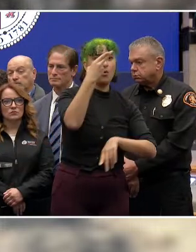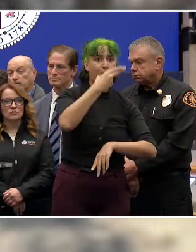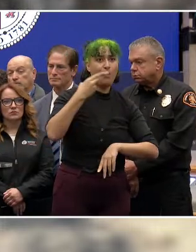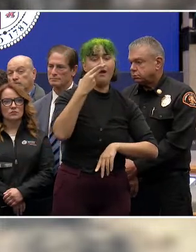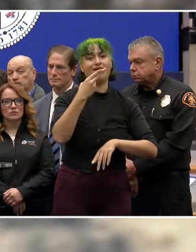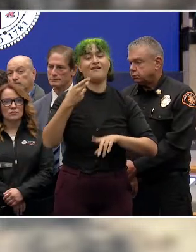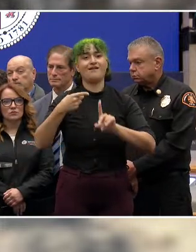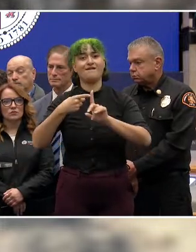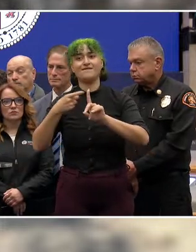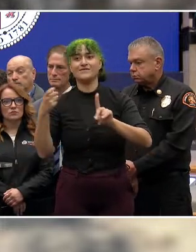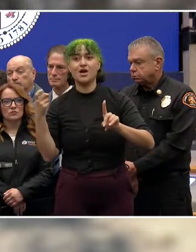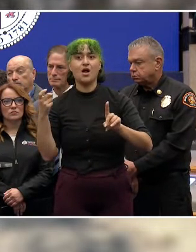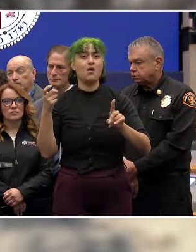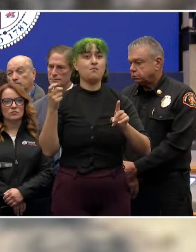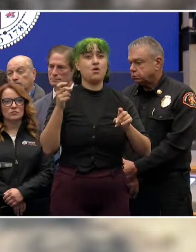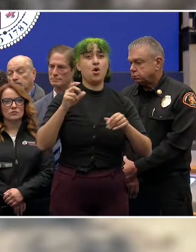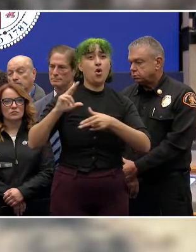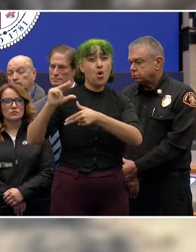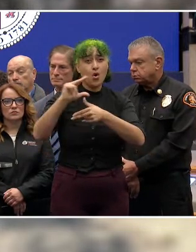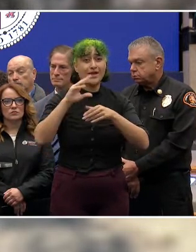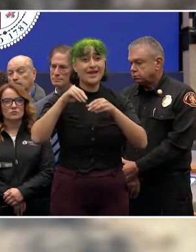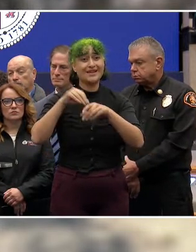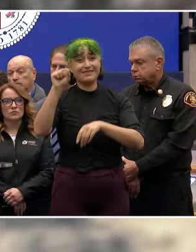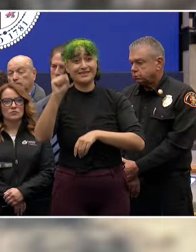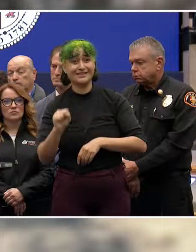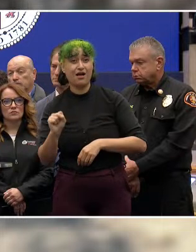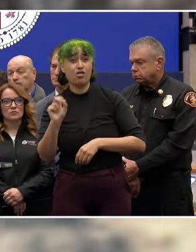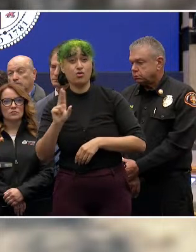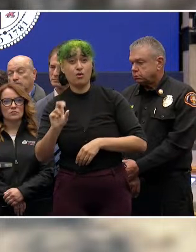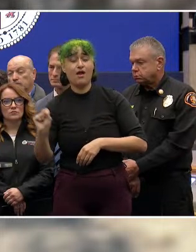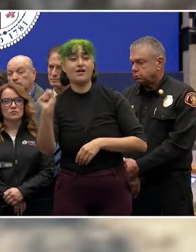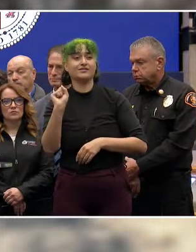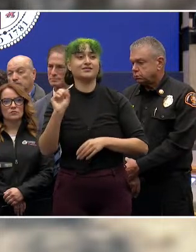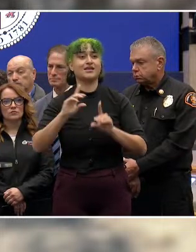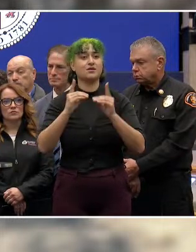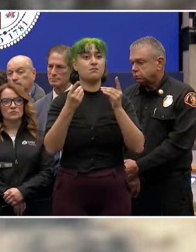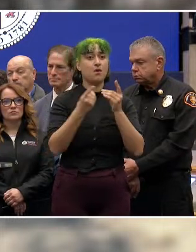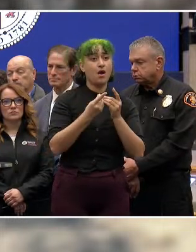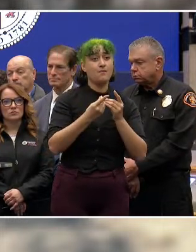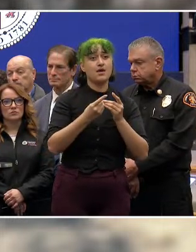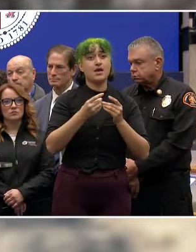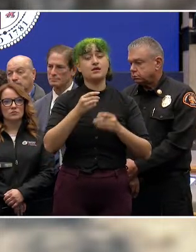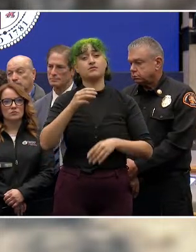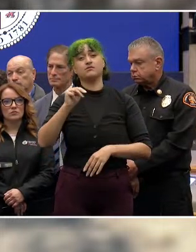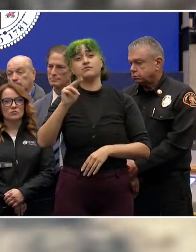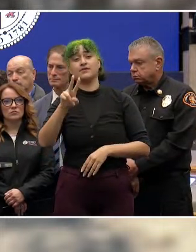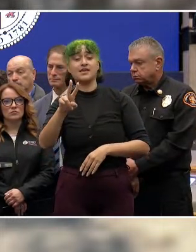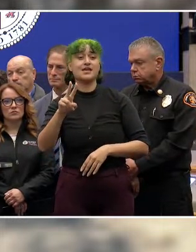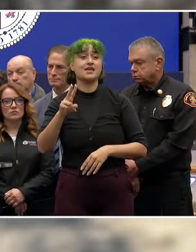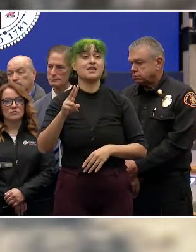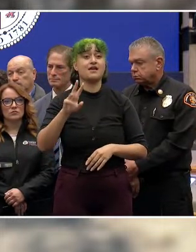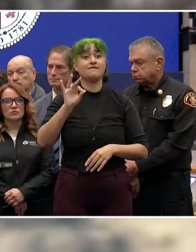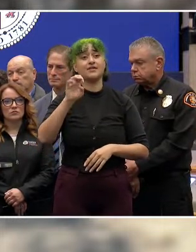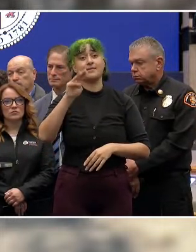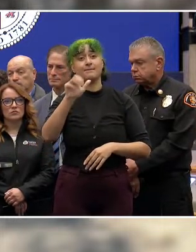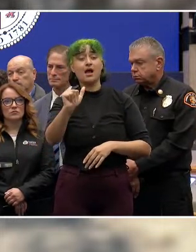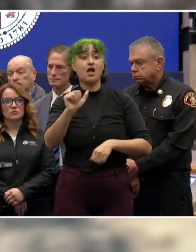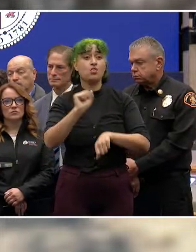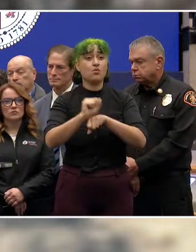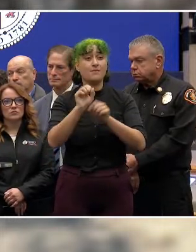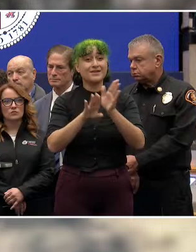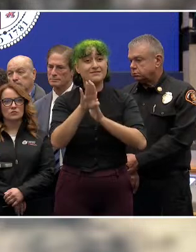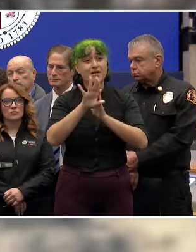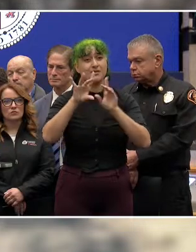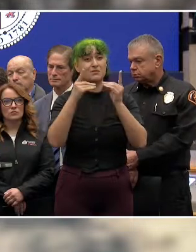individuals that had been in hurricanes in the South. Department of Motor Vehicles, FEMA, the Employment Development